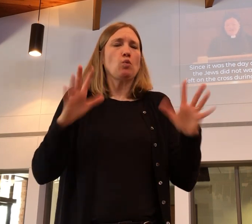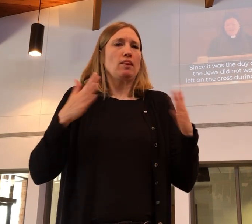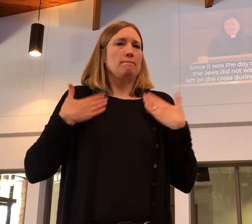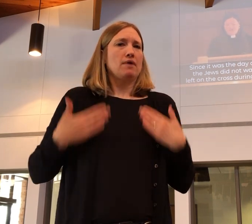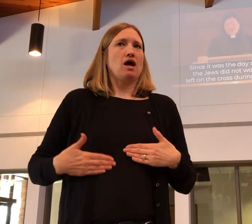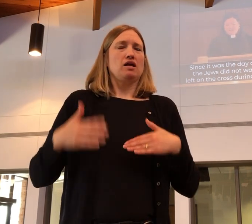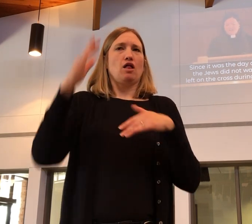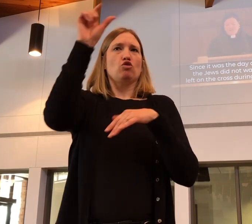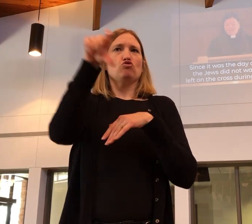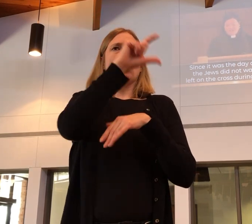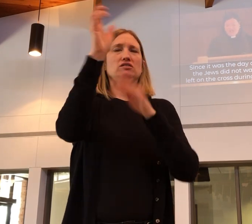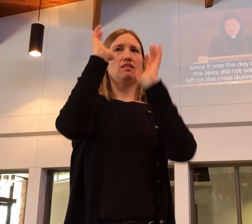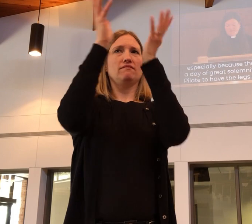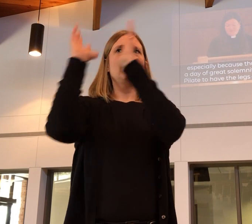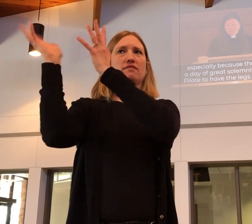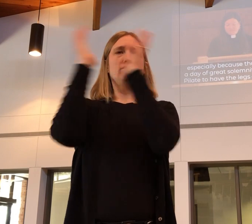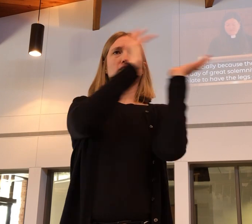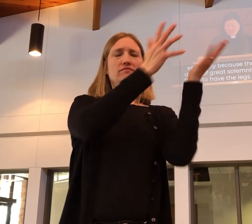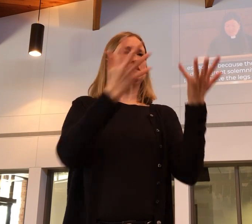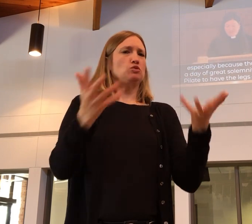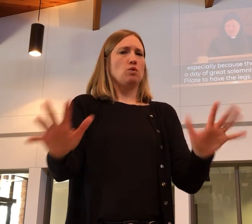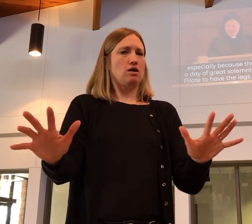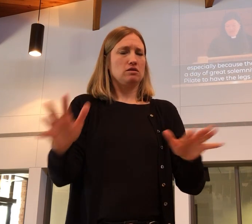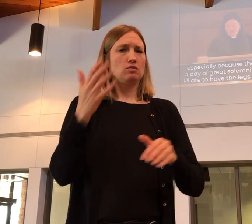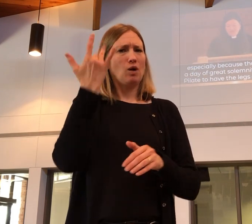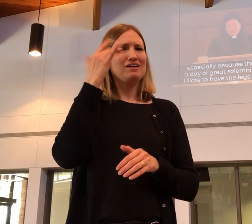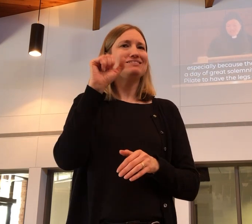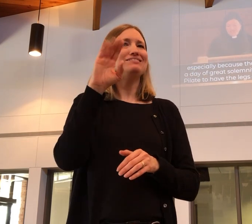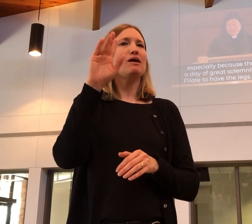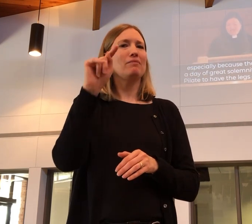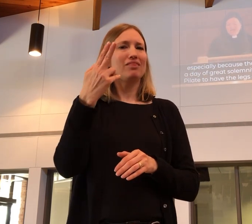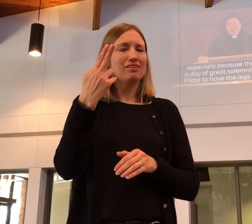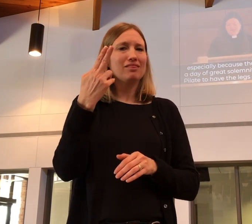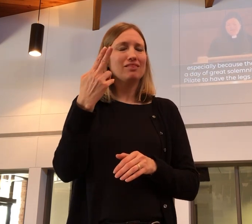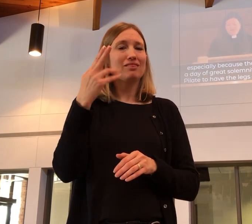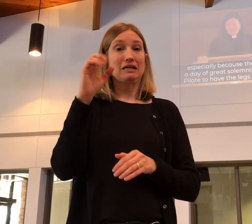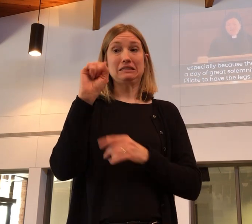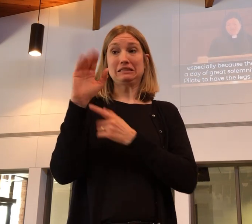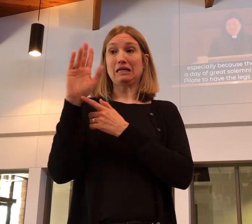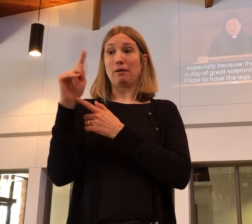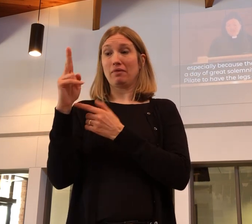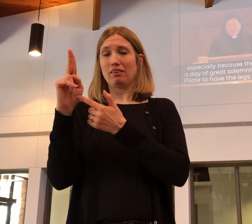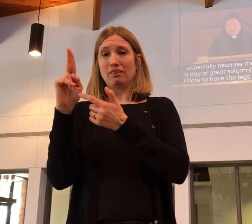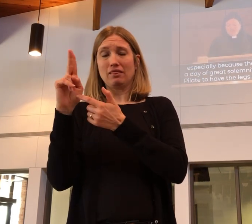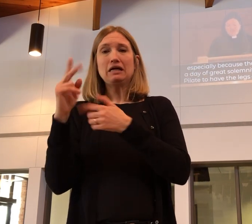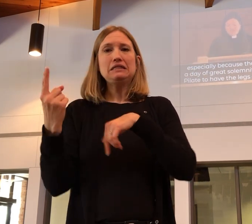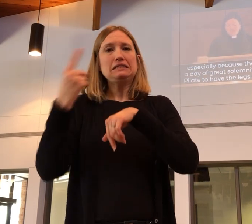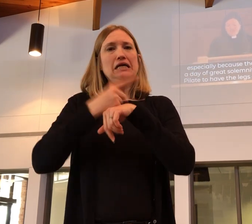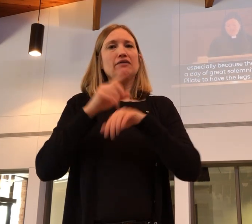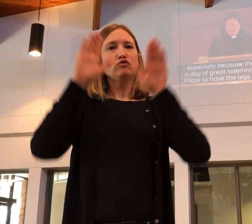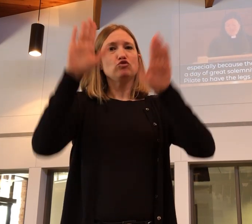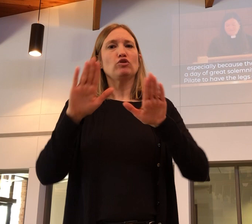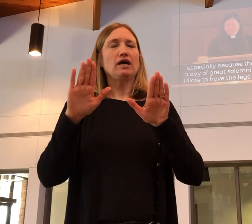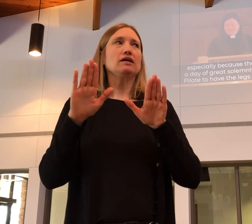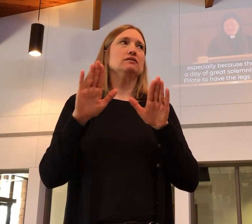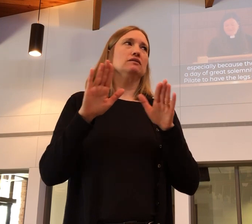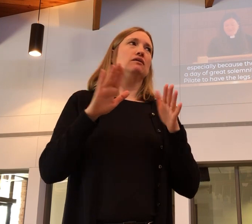left on the cross during the Sabbath, especially because that Sabbath was a day of great